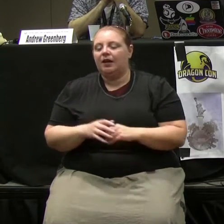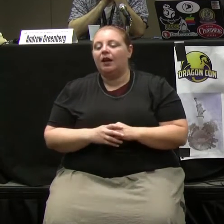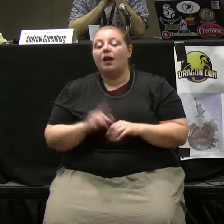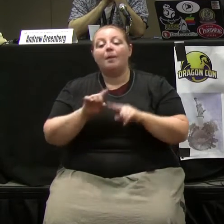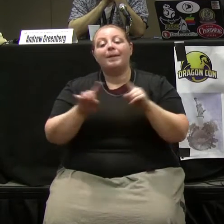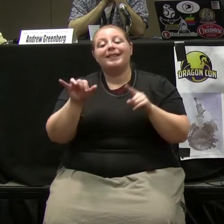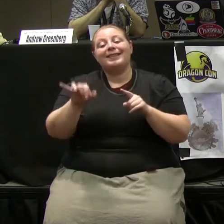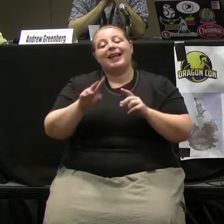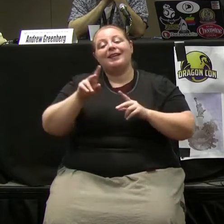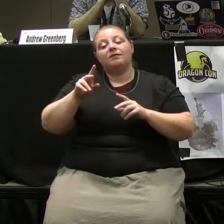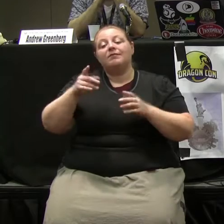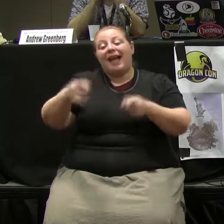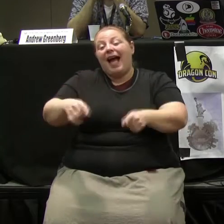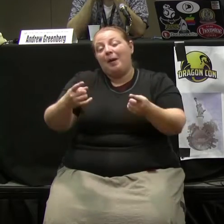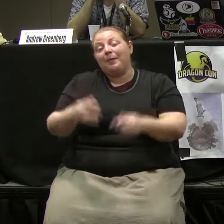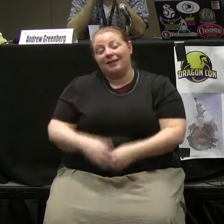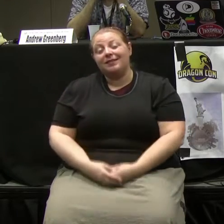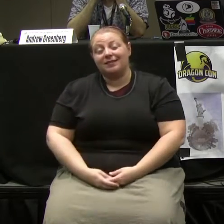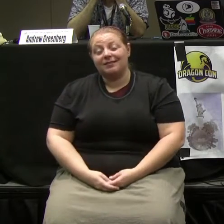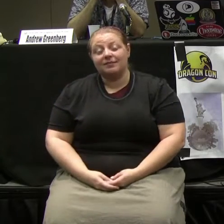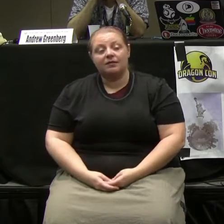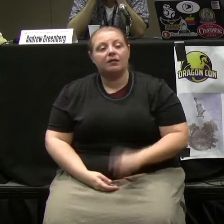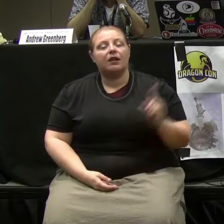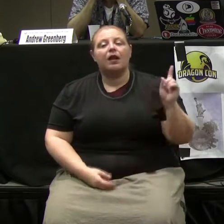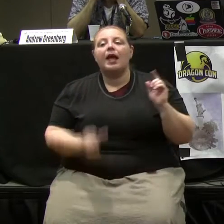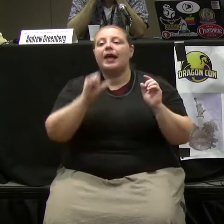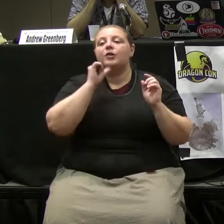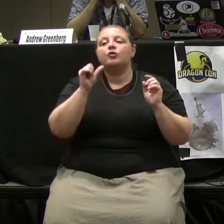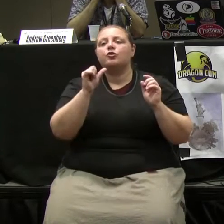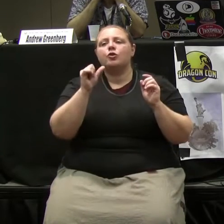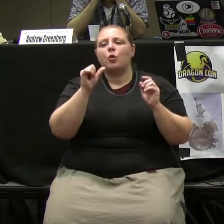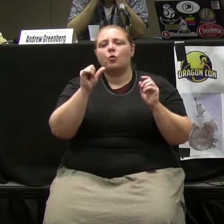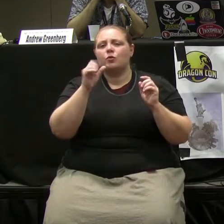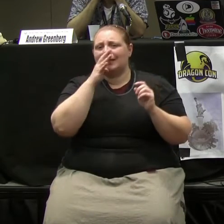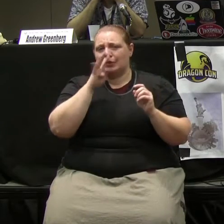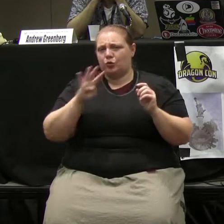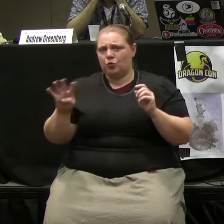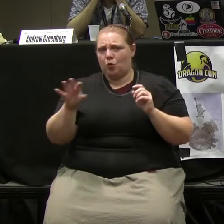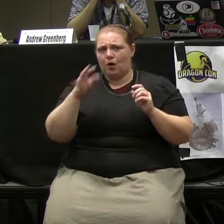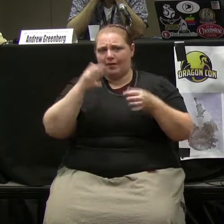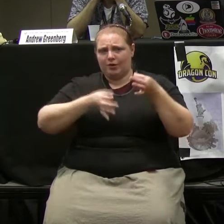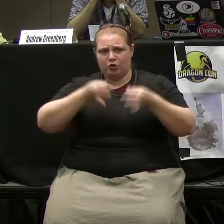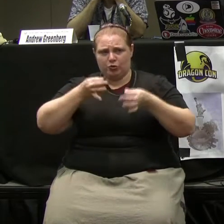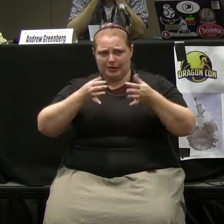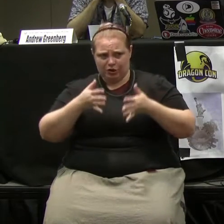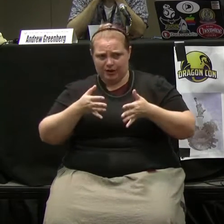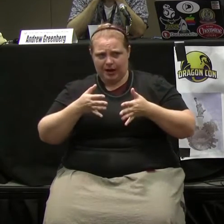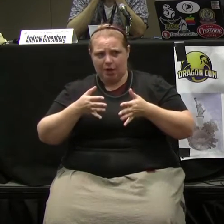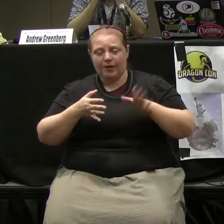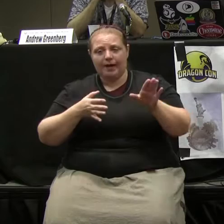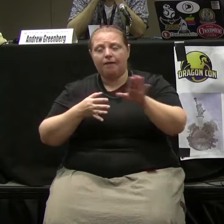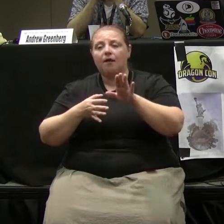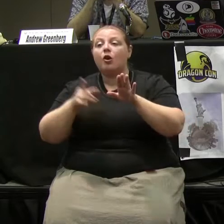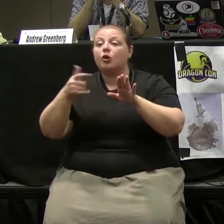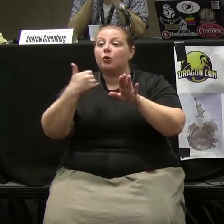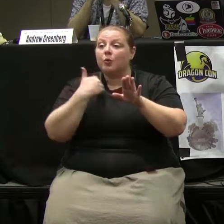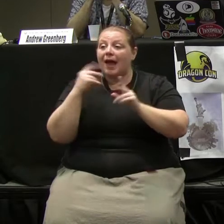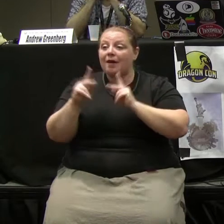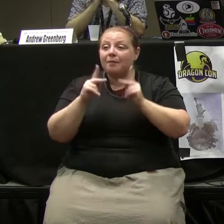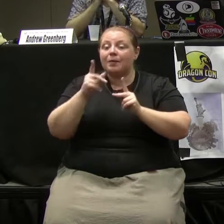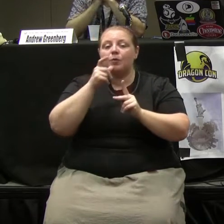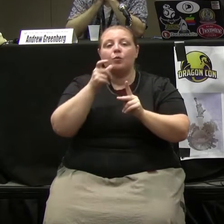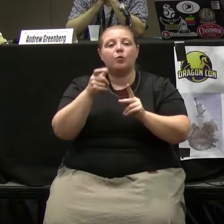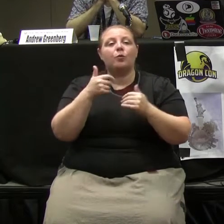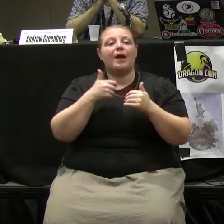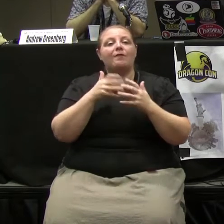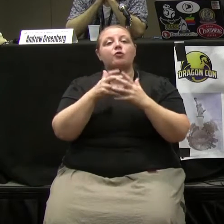but those are things that do happen. And don't ignore the judiciary. This is another thing I like to say. You have people who are making so